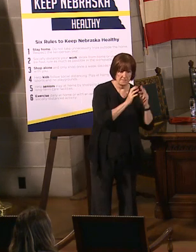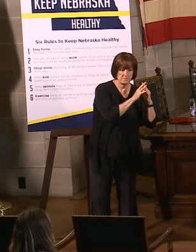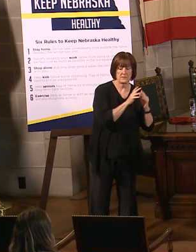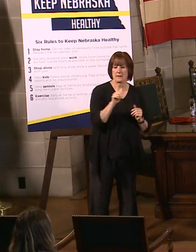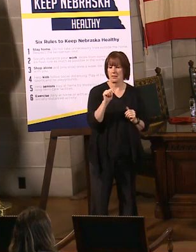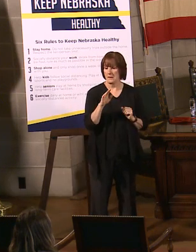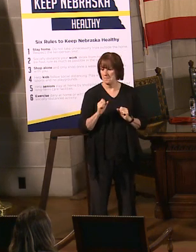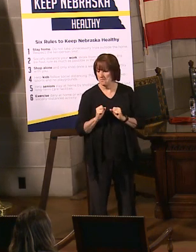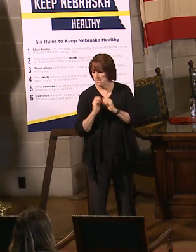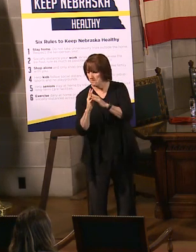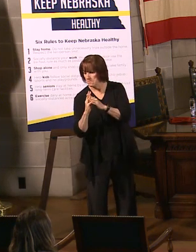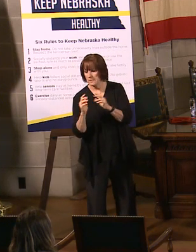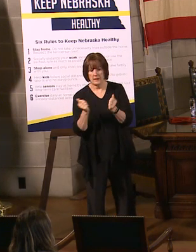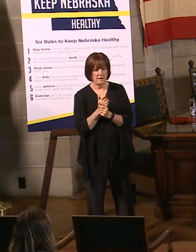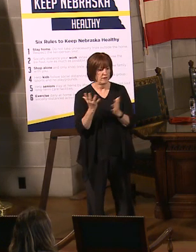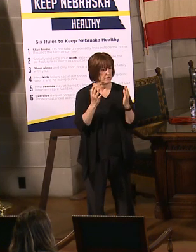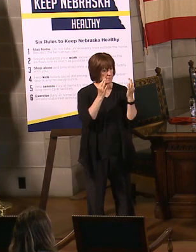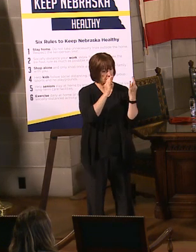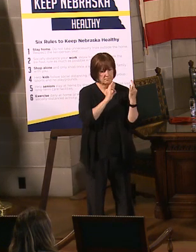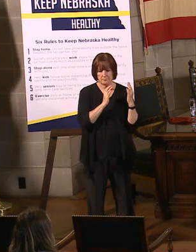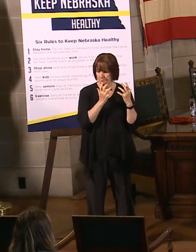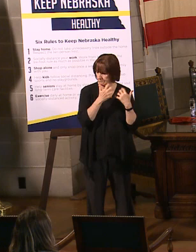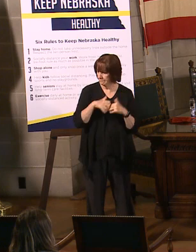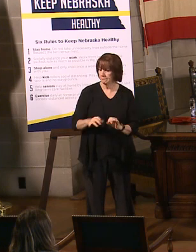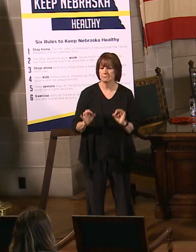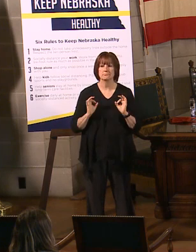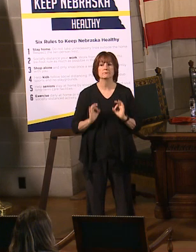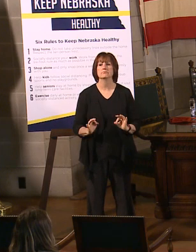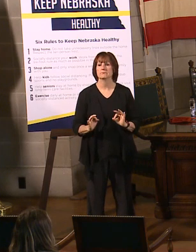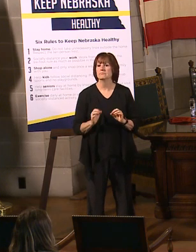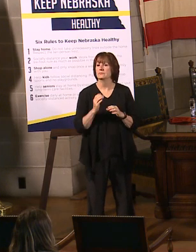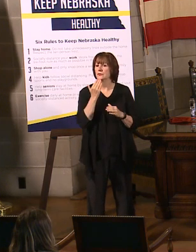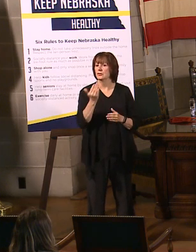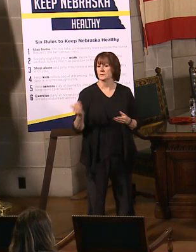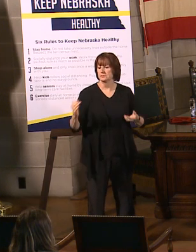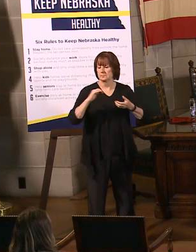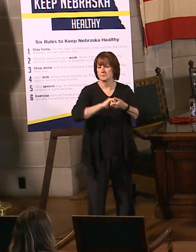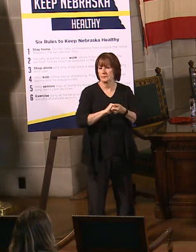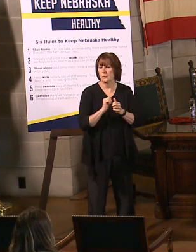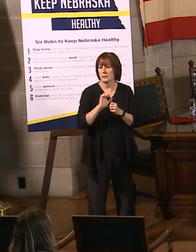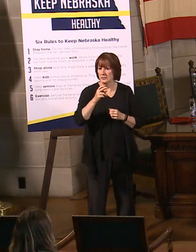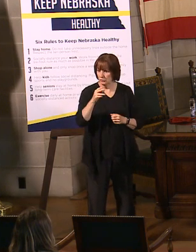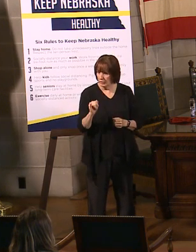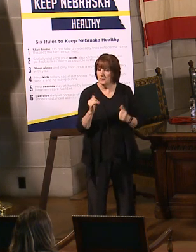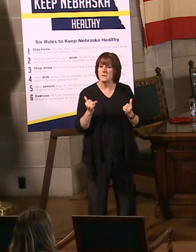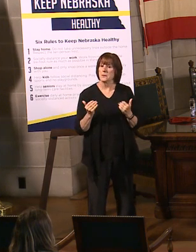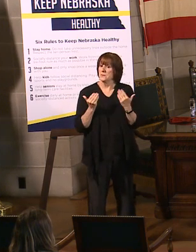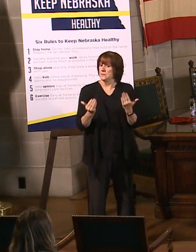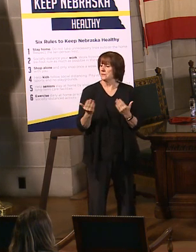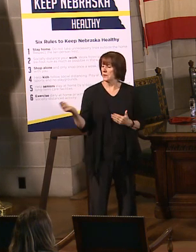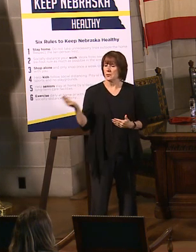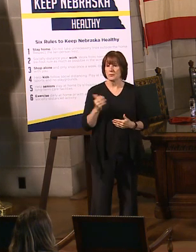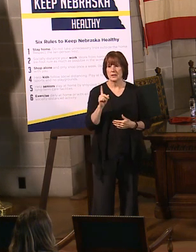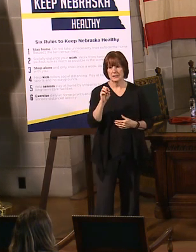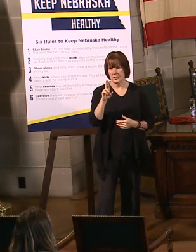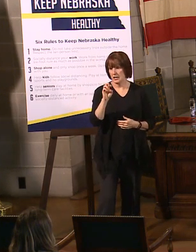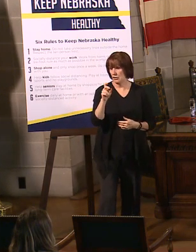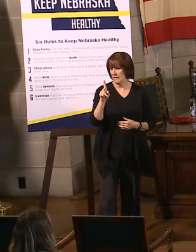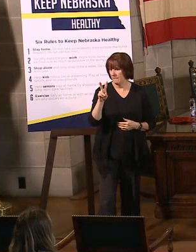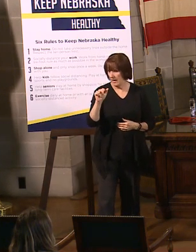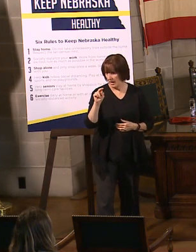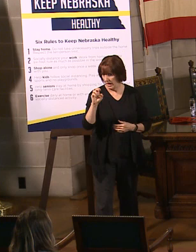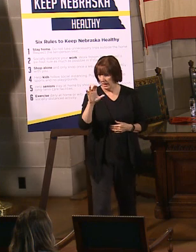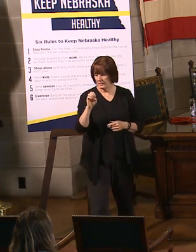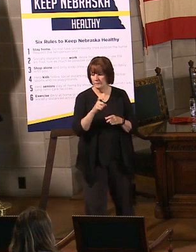lab up, and it's really been a great cooperation with CHI. And with that, I'd like to go ahead and bring up Derek Vance